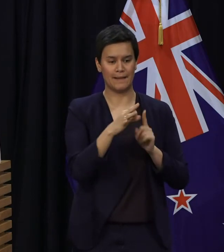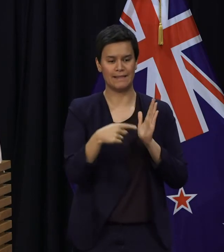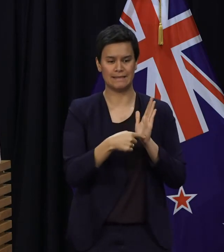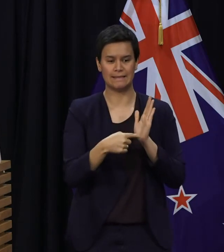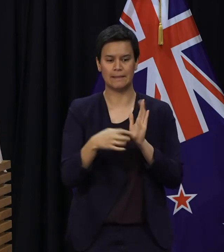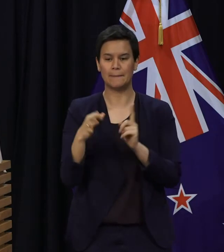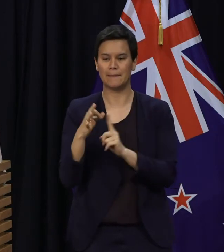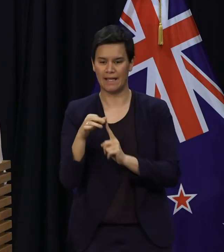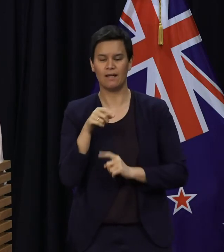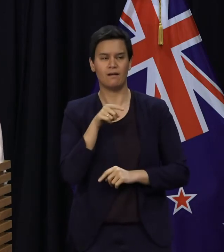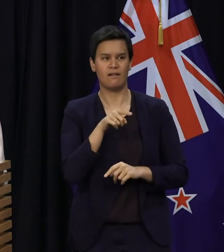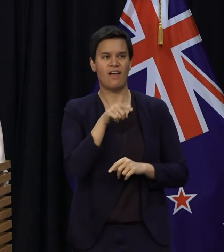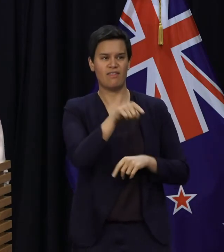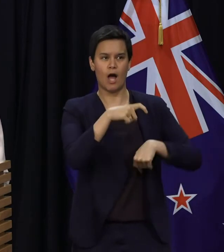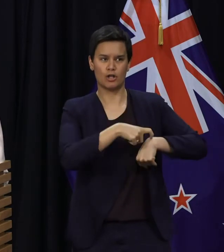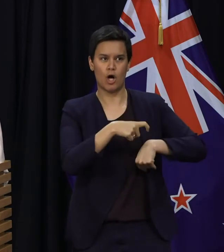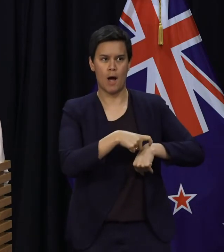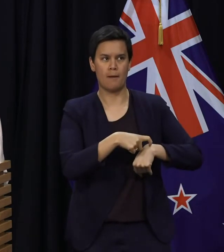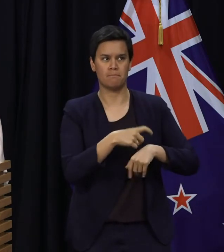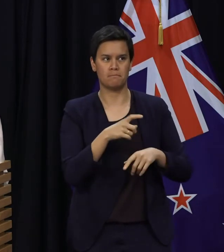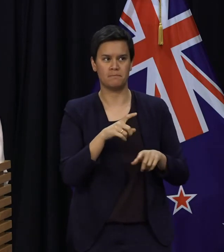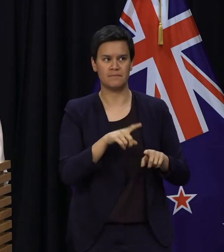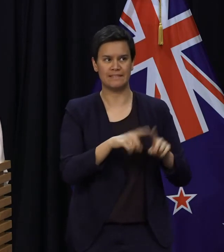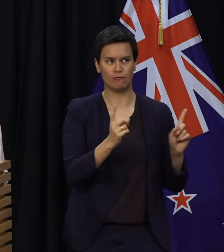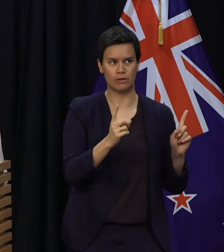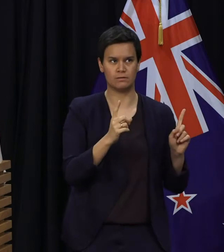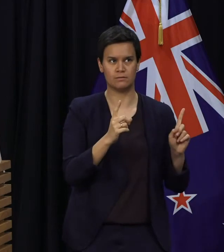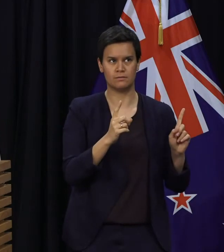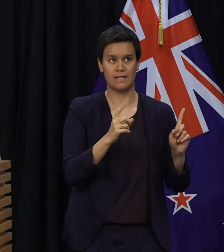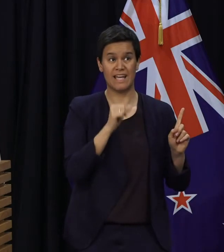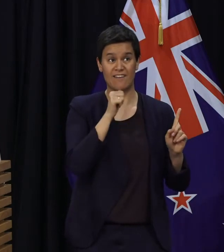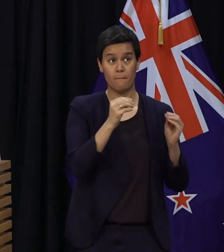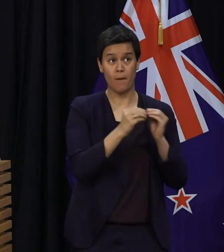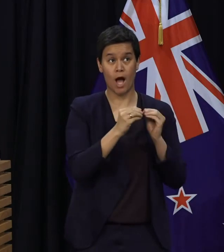those candidates at that time. So I wouldn't want to make any assumptions there.